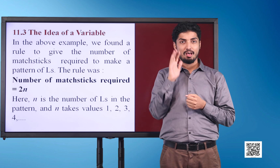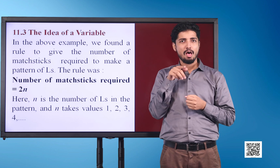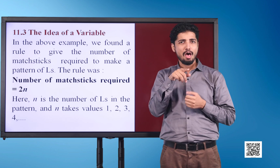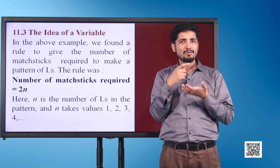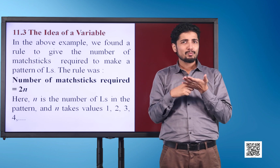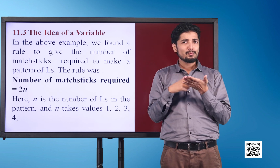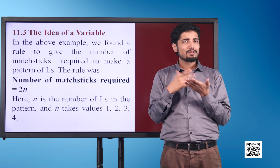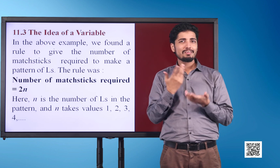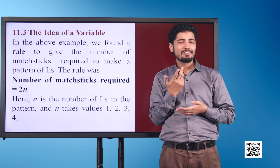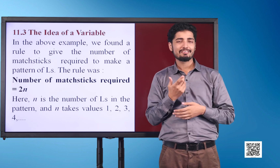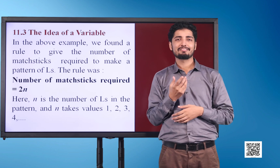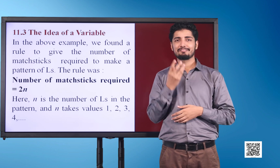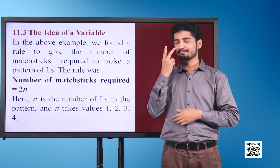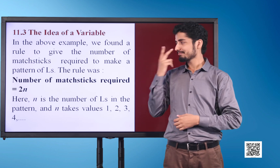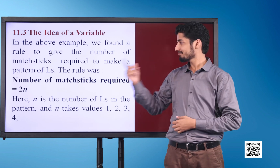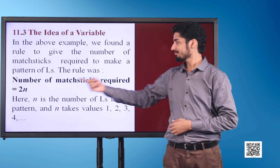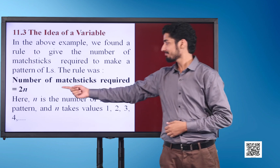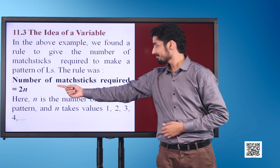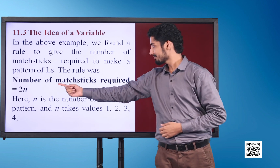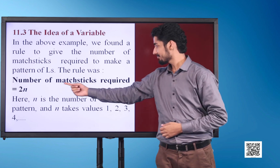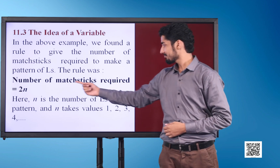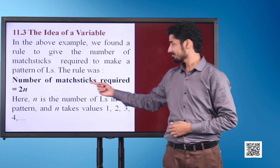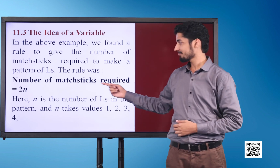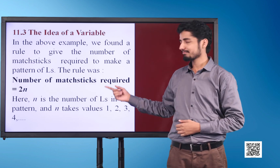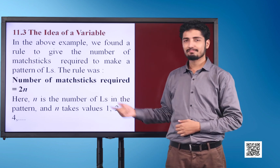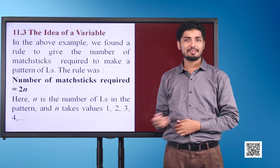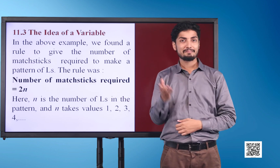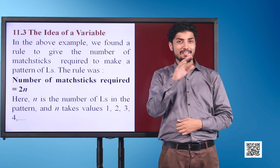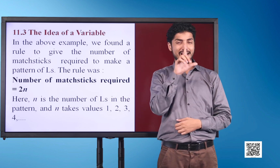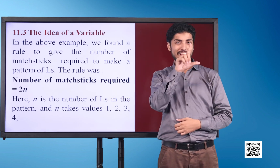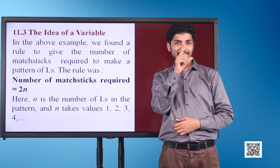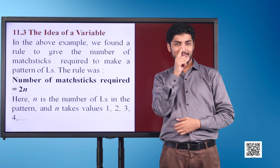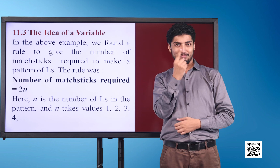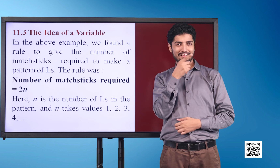The rule was, number of matchsticks required is equal to 2n.